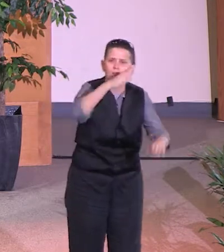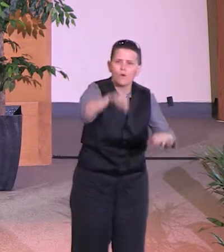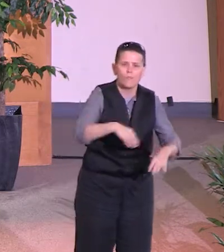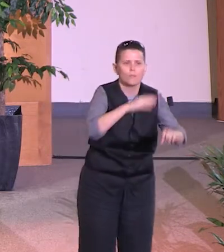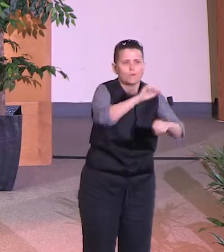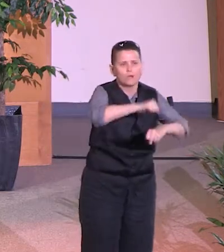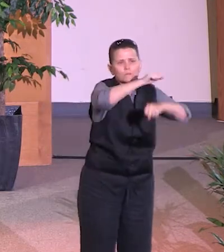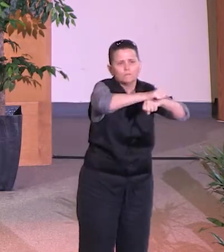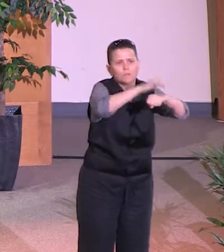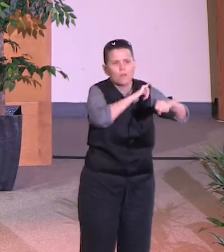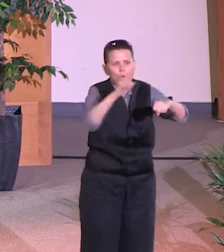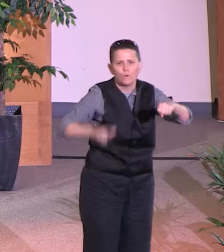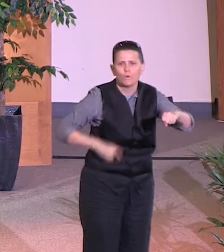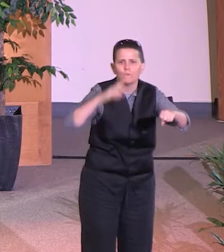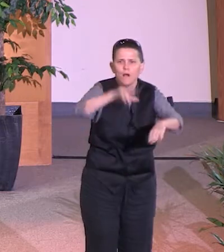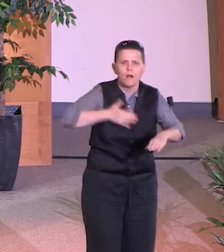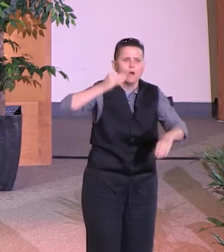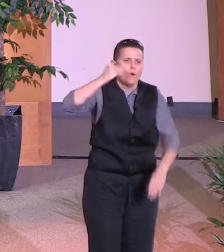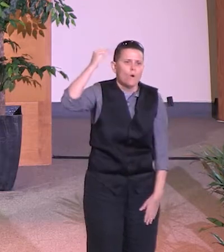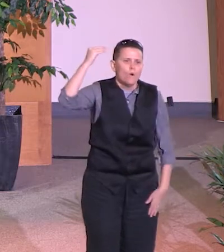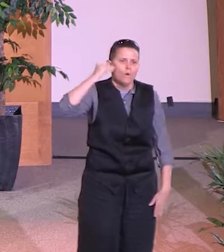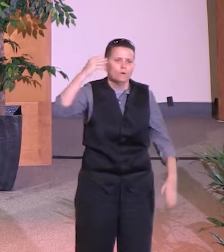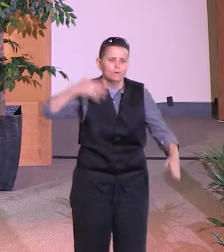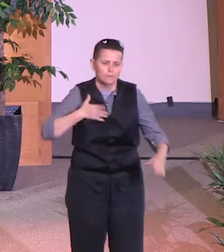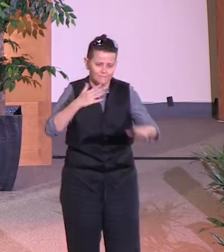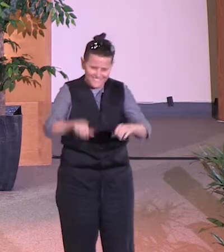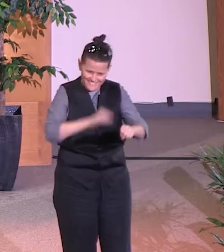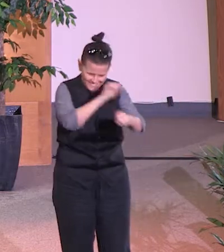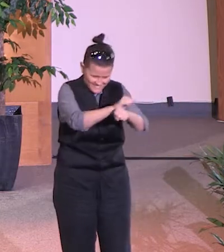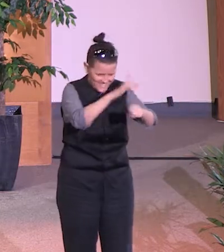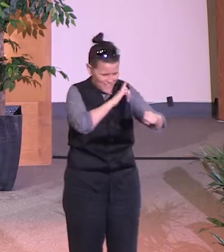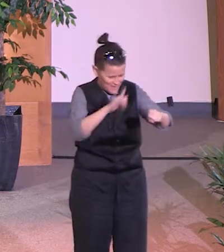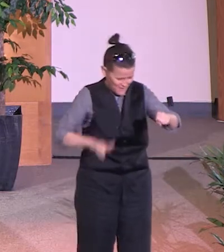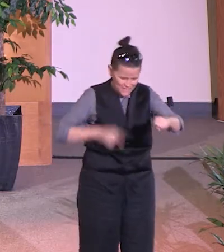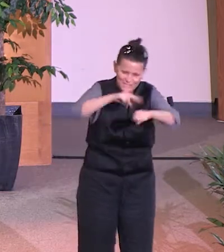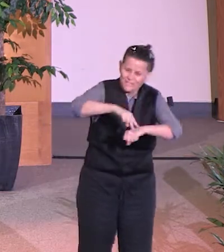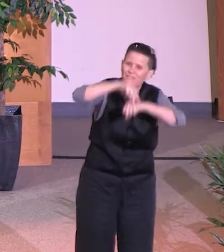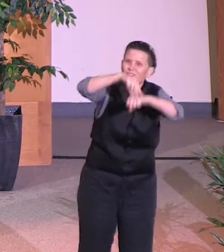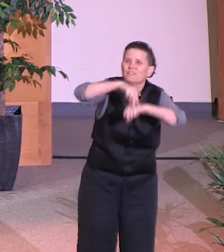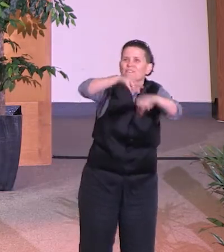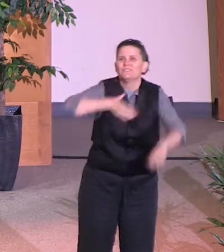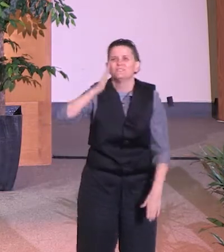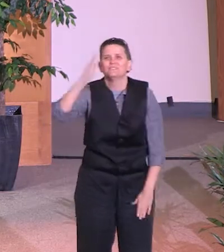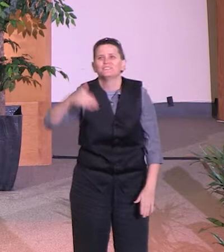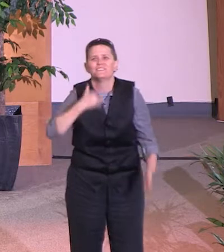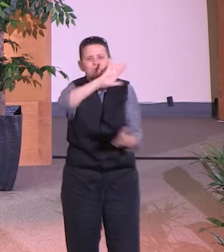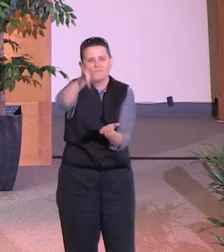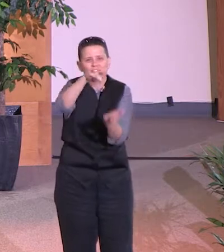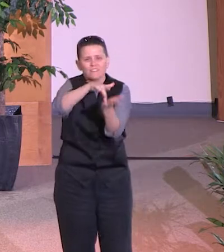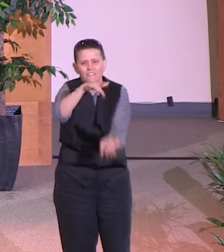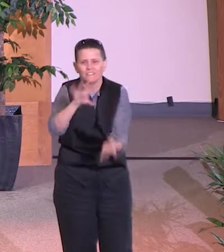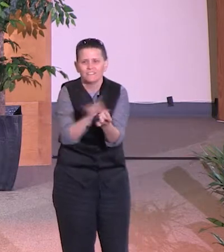stand on the rock. It's gonna be my home. Gonna stand on the rock. Yes, Lord. Smack dab in